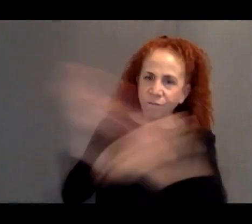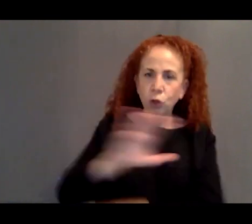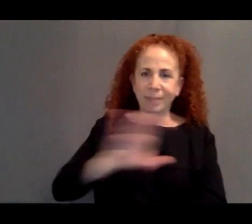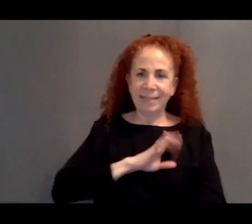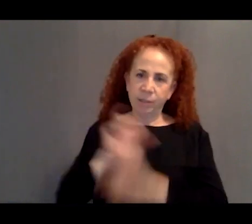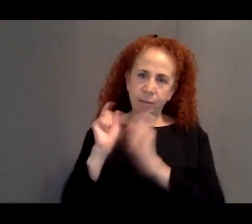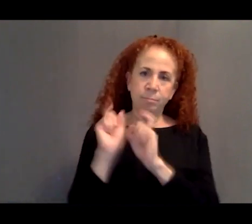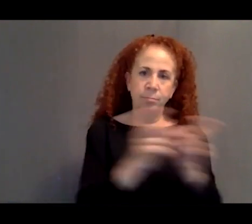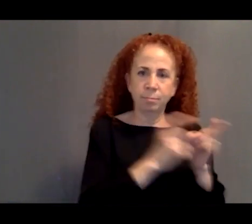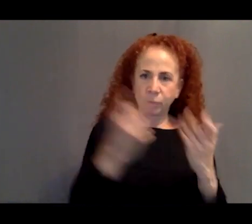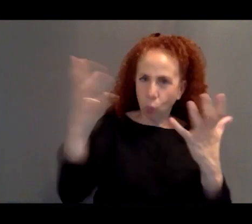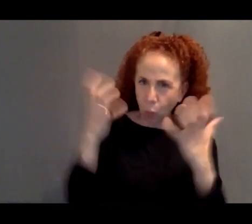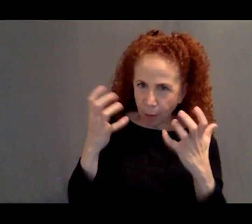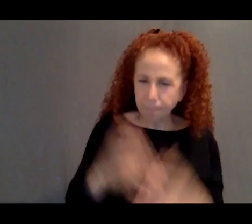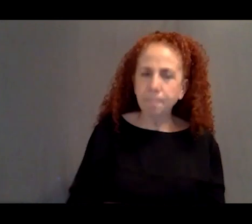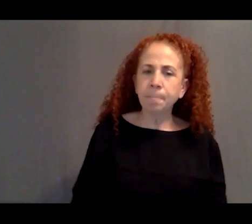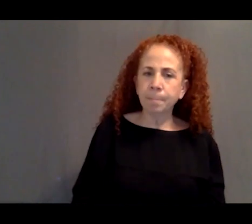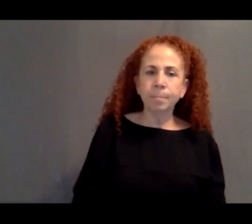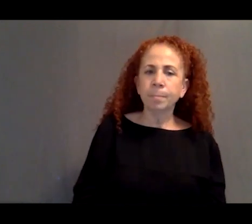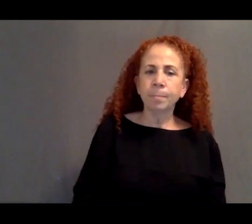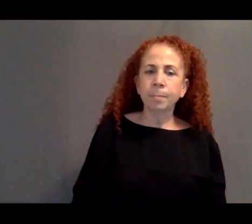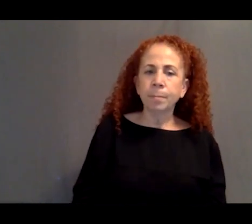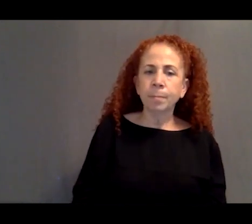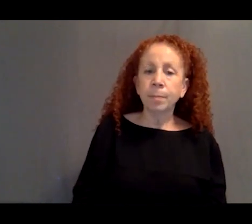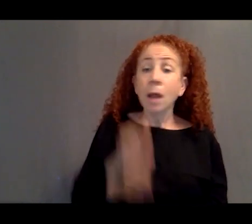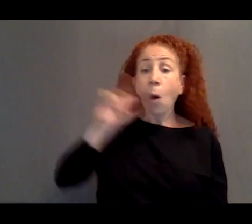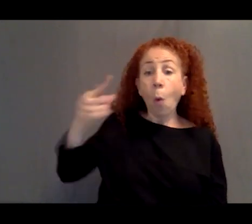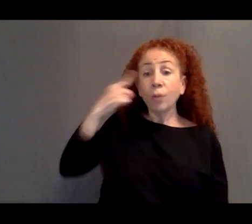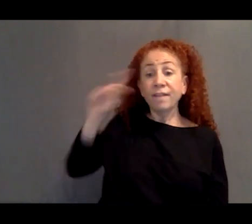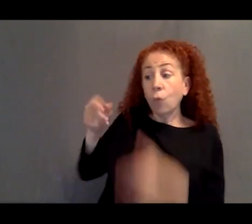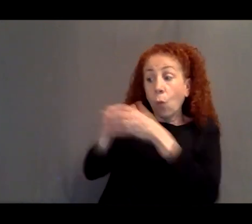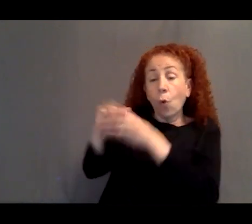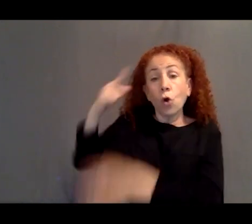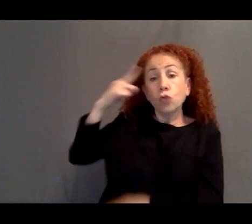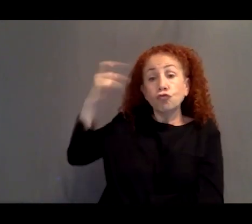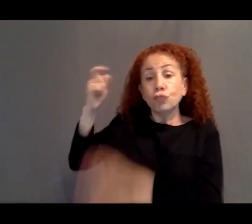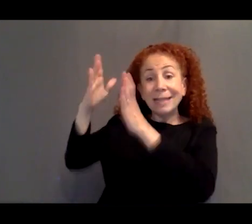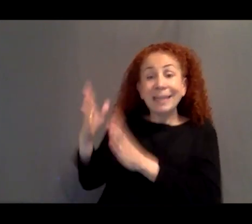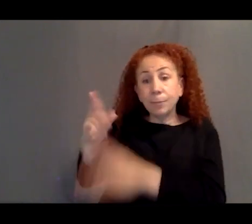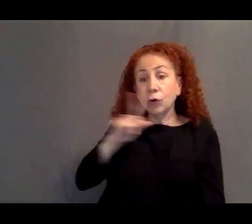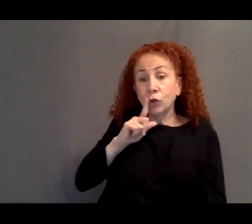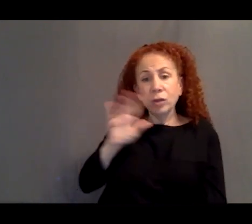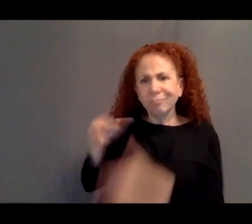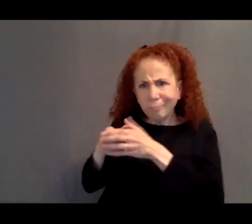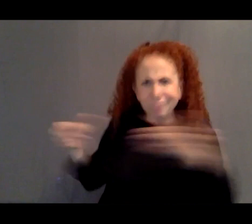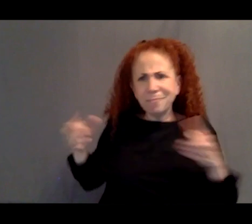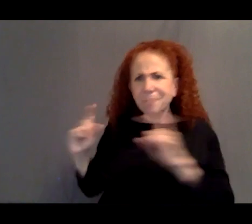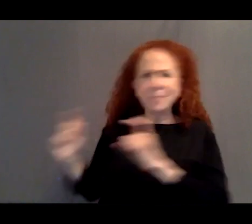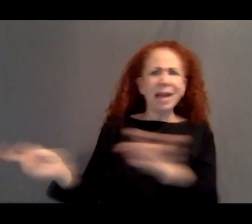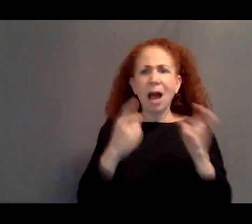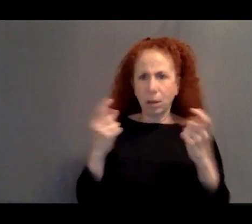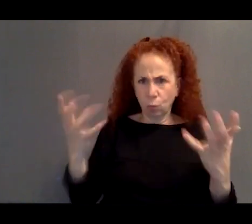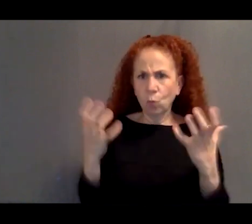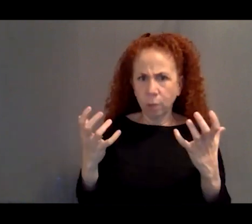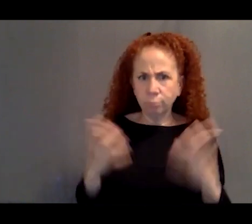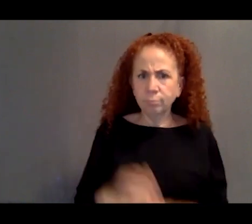citizenship, and full citizenship beyond just quote unquote dreamers,